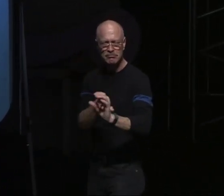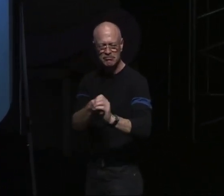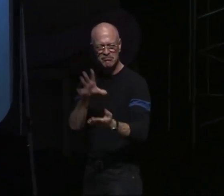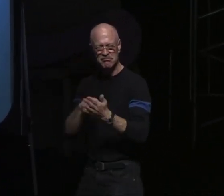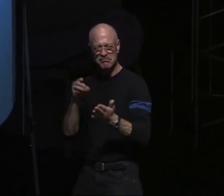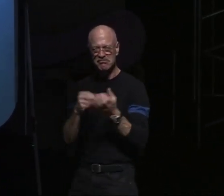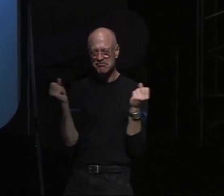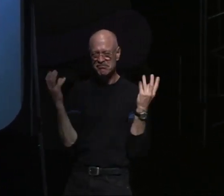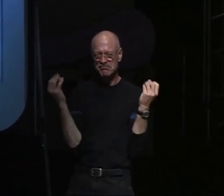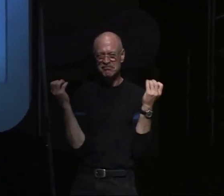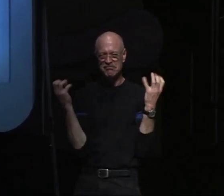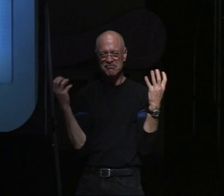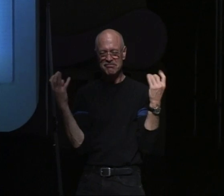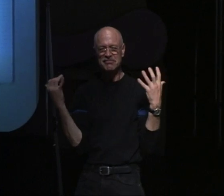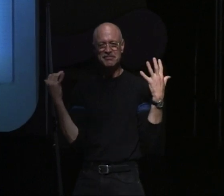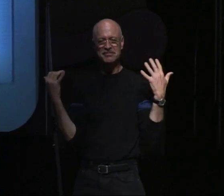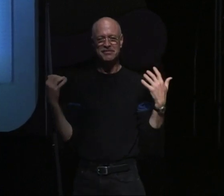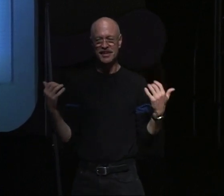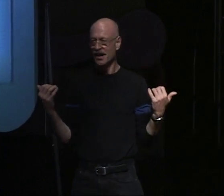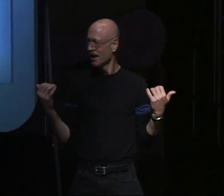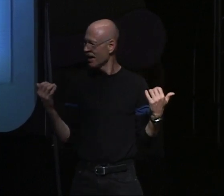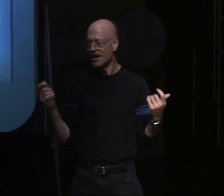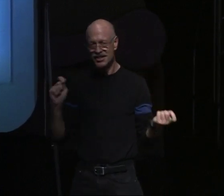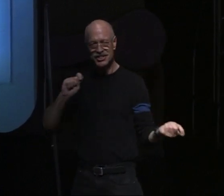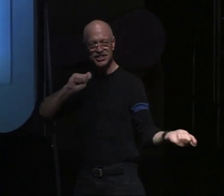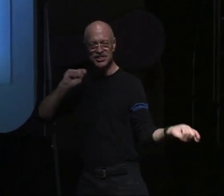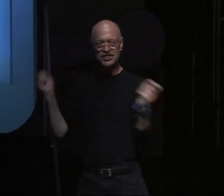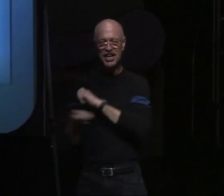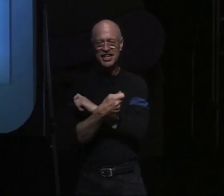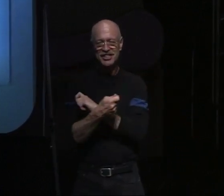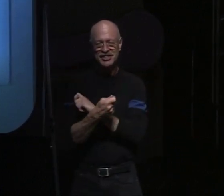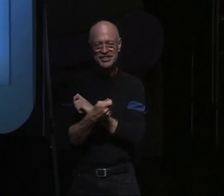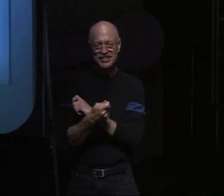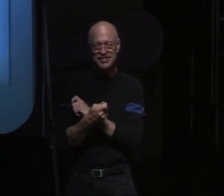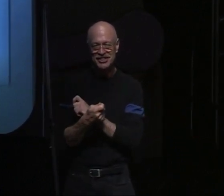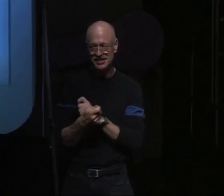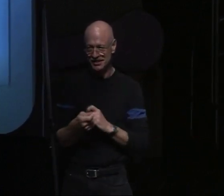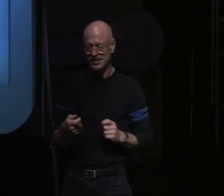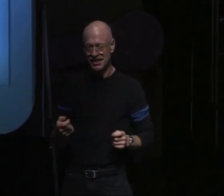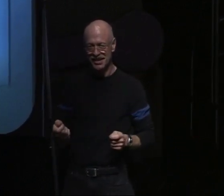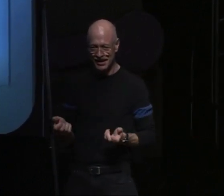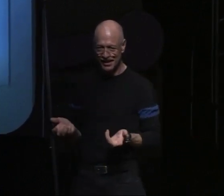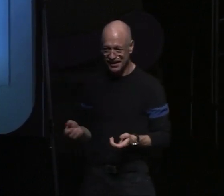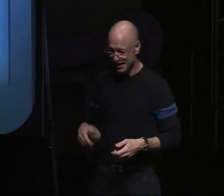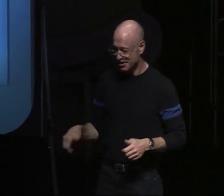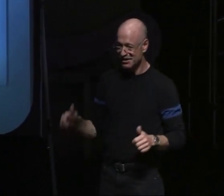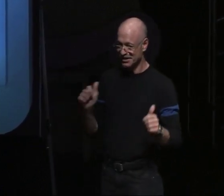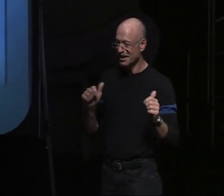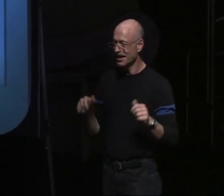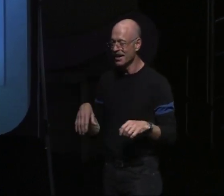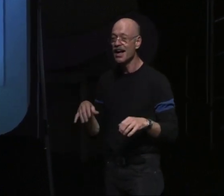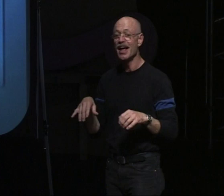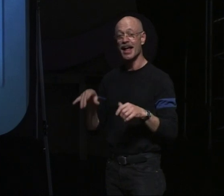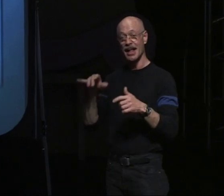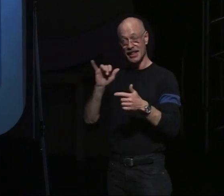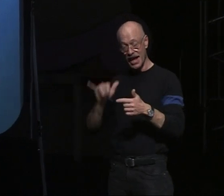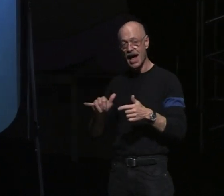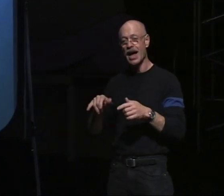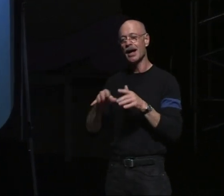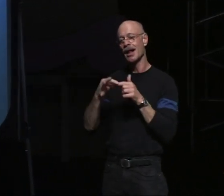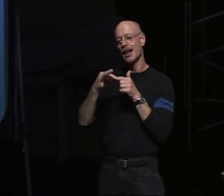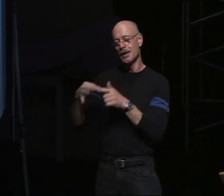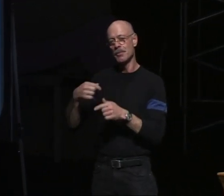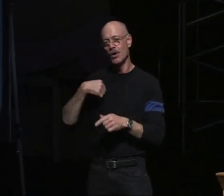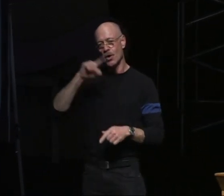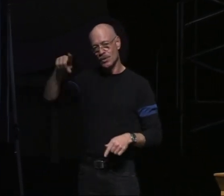at NTID. And let me tell you, at that time, the people who were oral participated in the drama club, and they picked up sign language